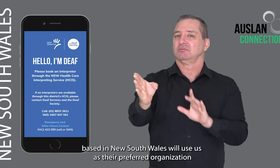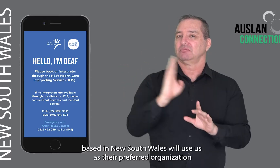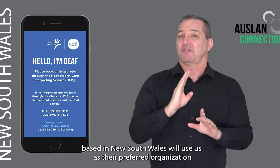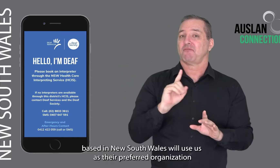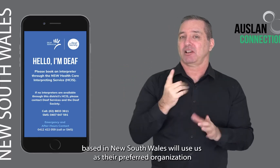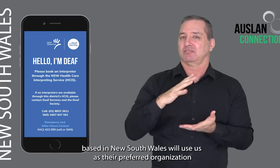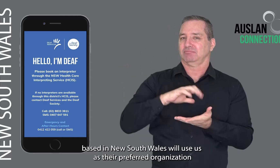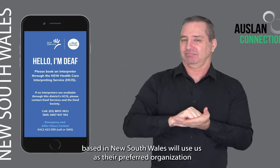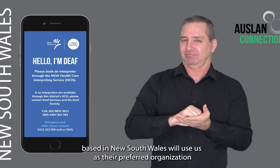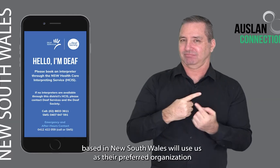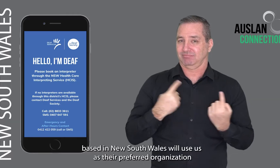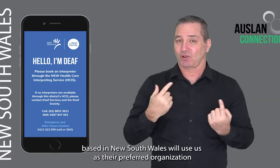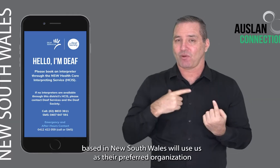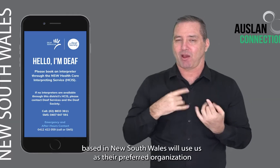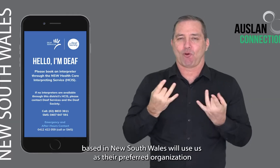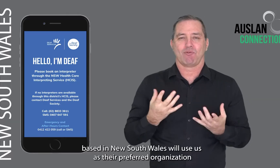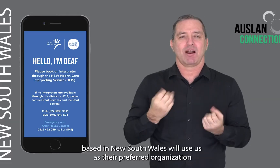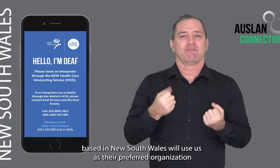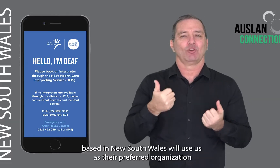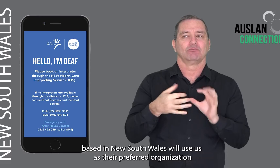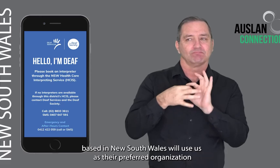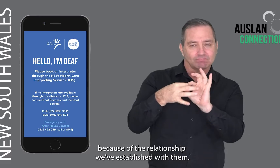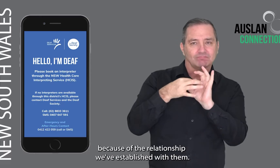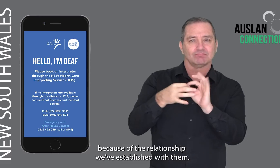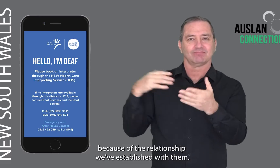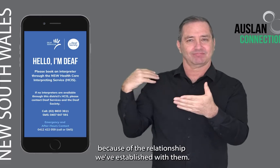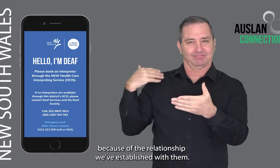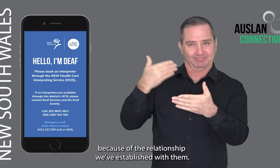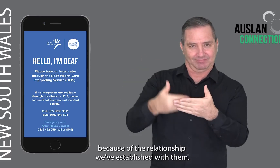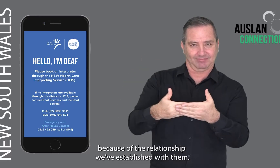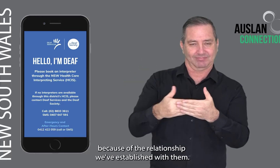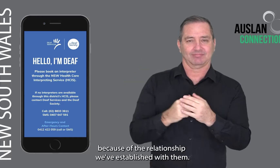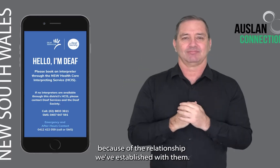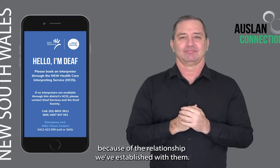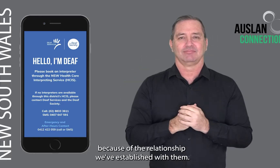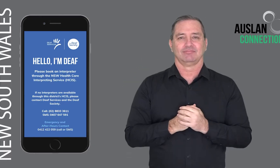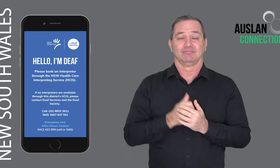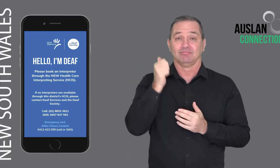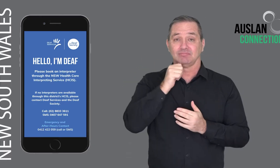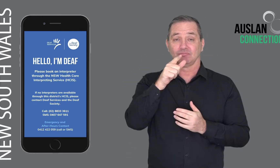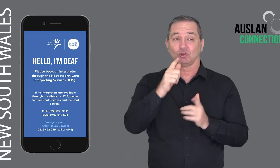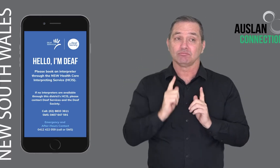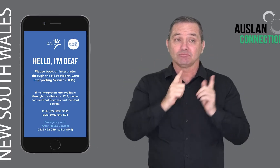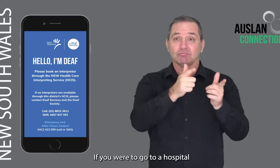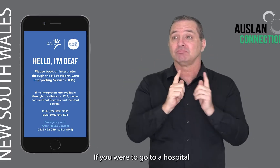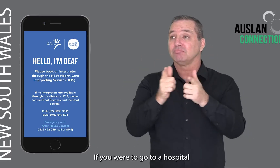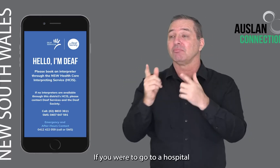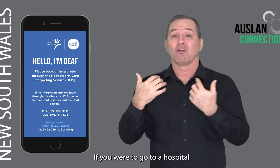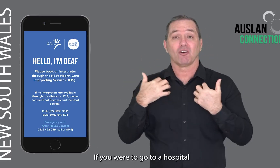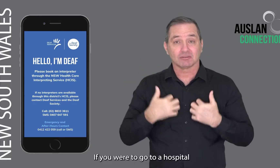Wales, will use us as their preferred organisation because of the relationship we've established with them. If you were to go to a